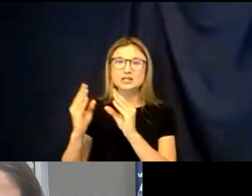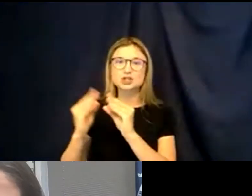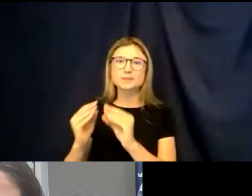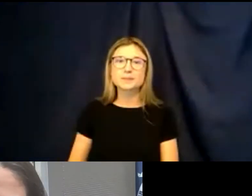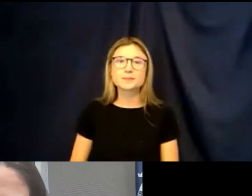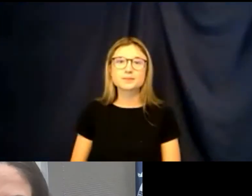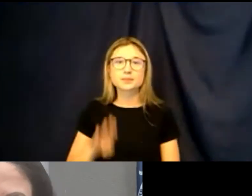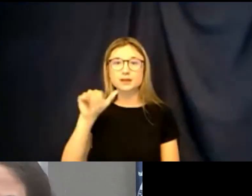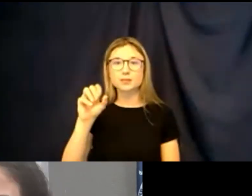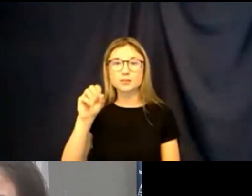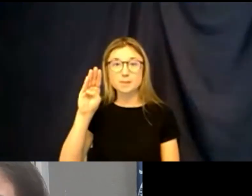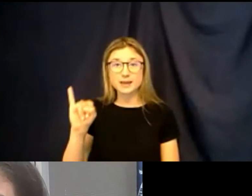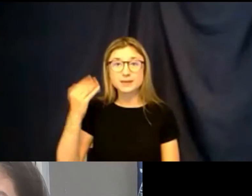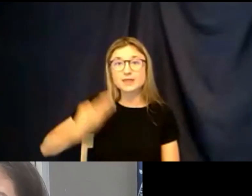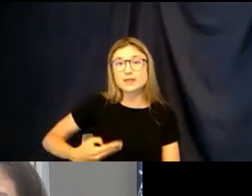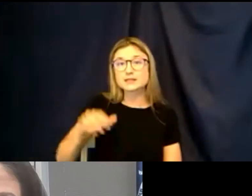Bambi, this is Anne.